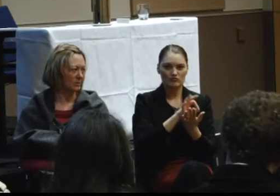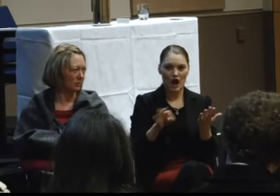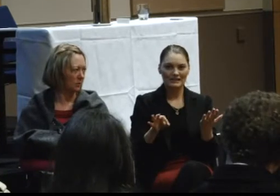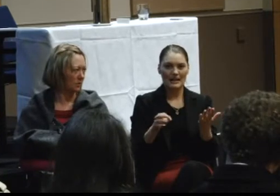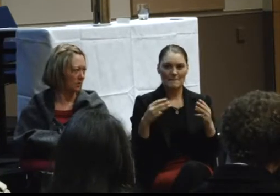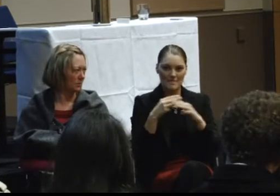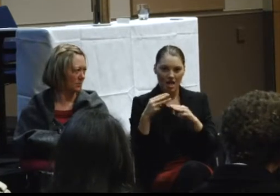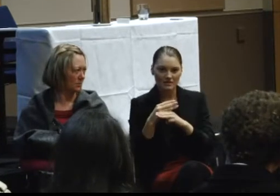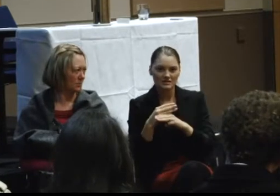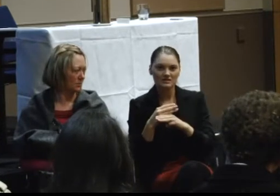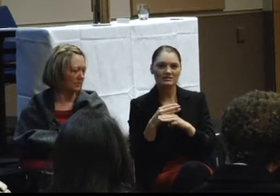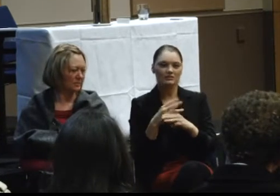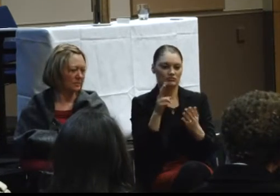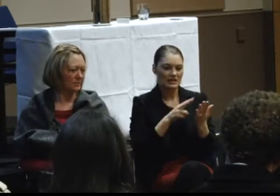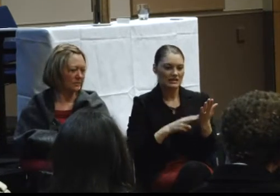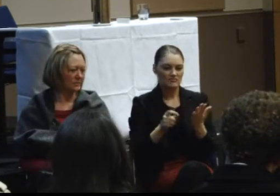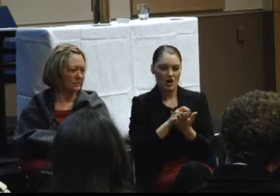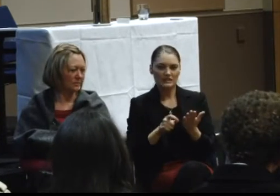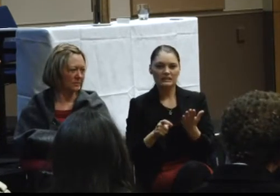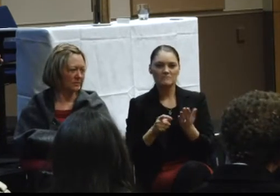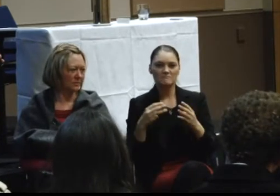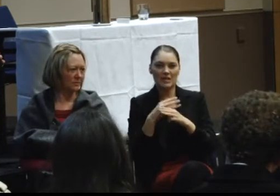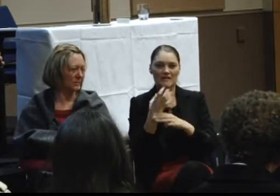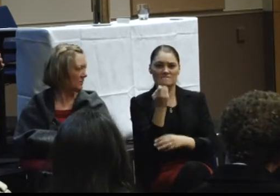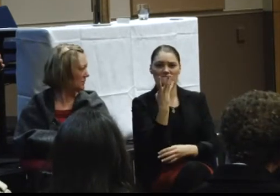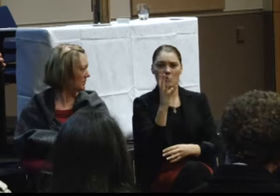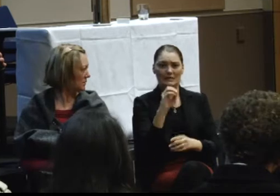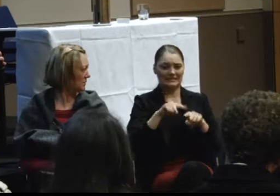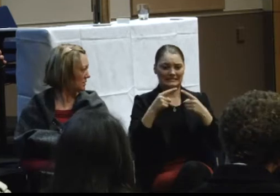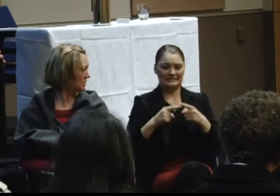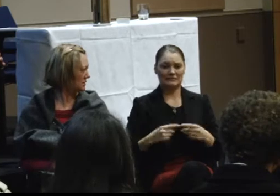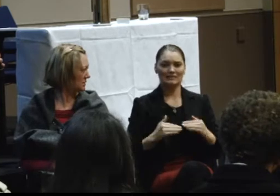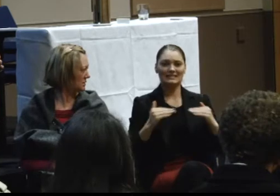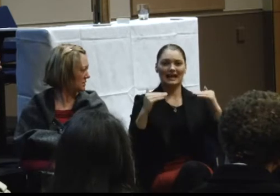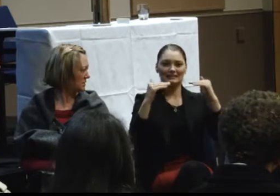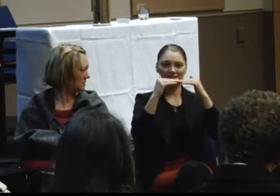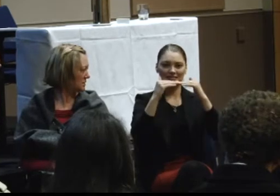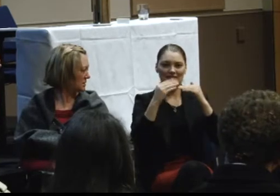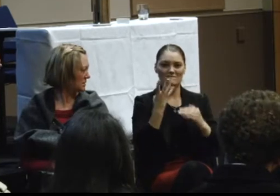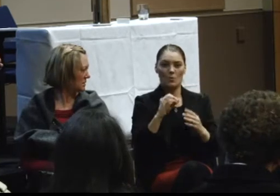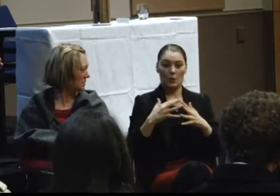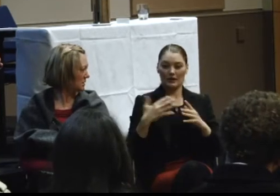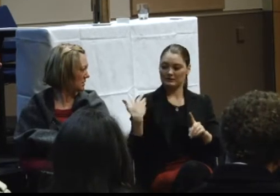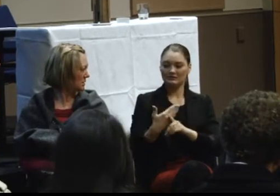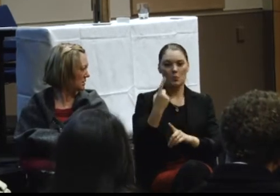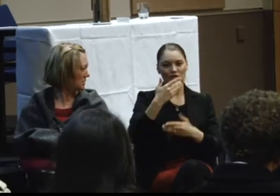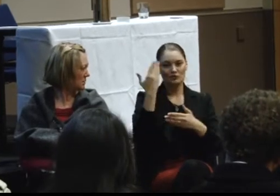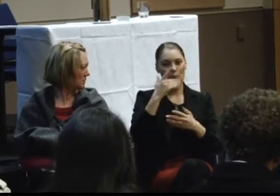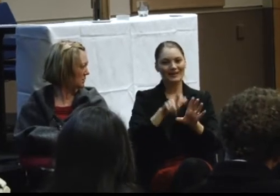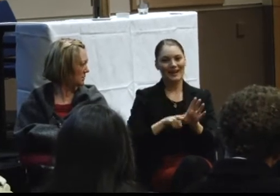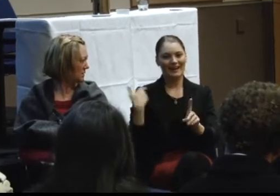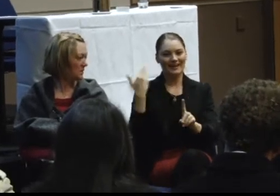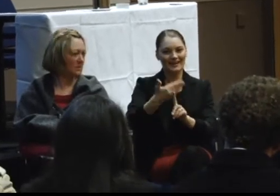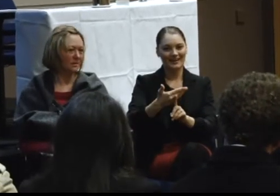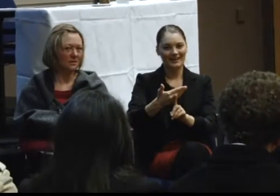for each of reading, writing and maths, there's probably 40 standards, and there's 40 weeks in a school year, there's not a